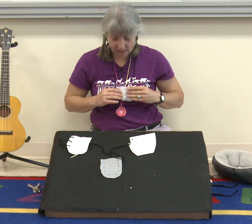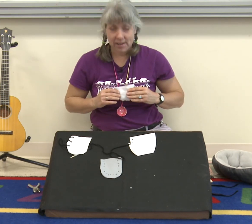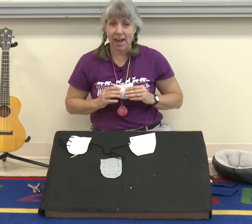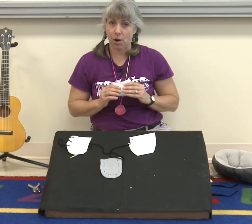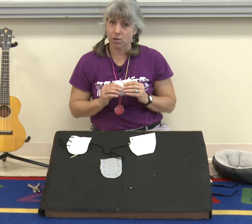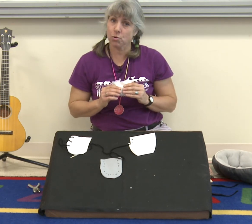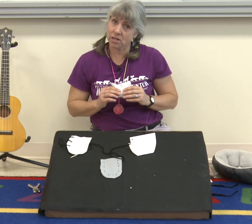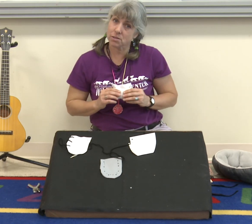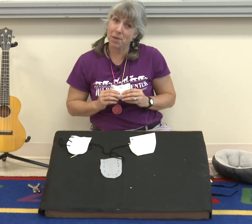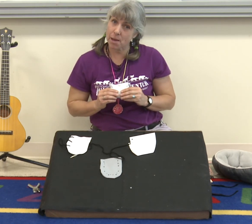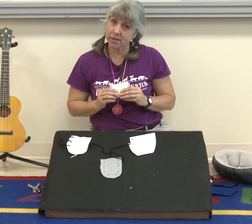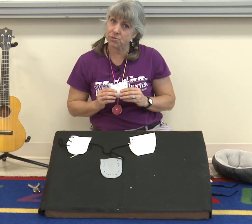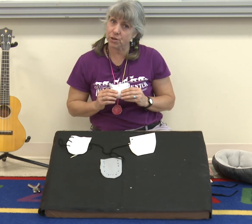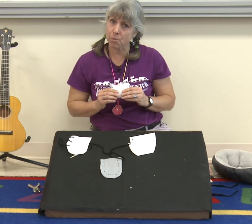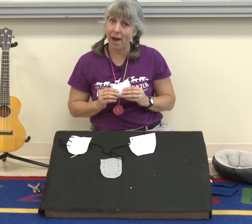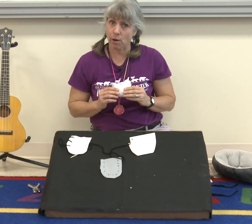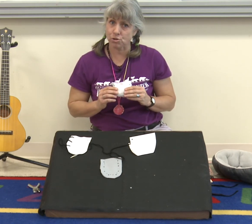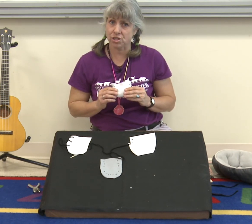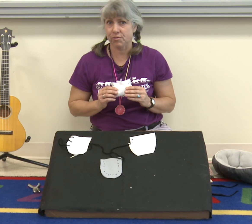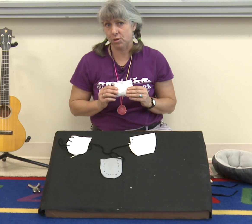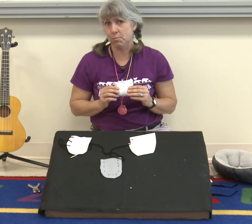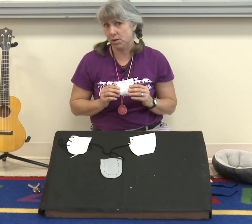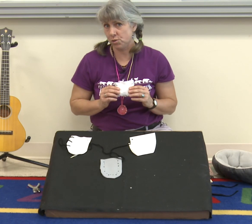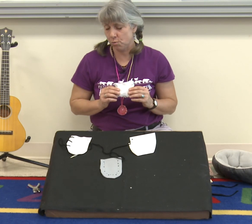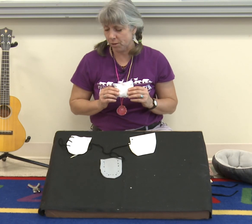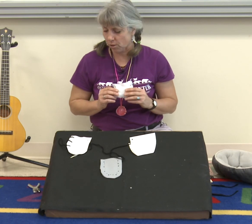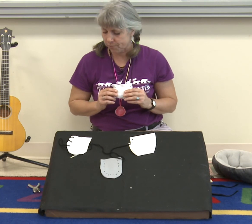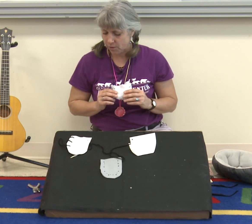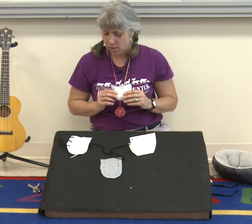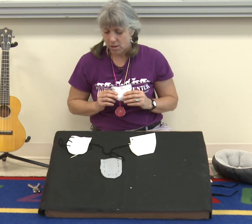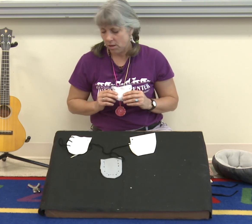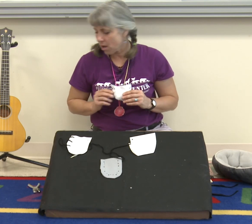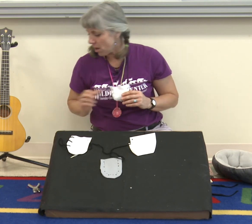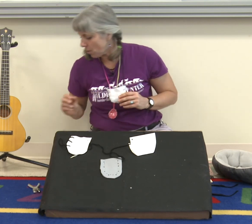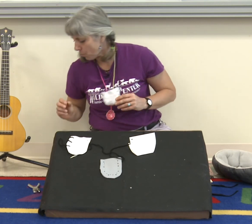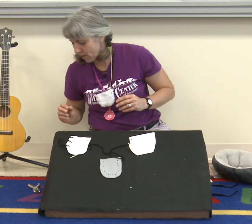Now, you need some babies for your pouch if you're a marsupial. We can